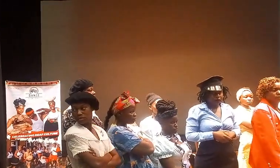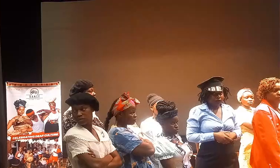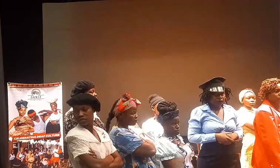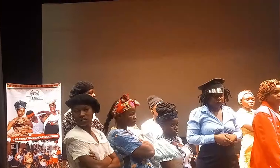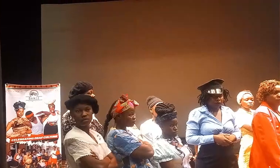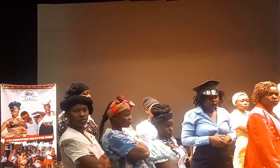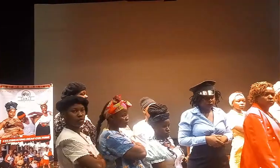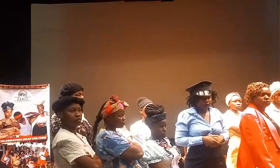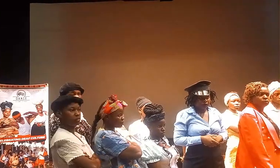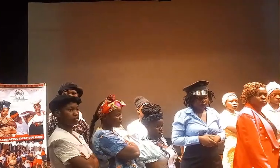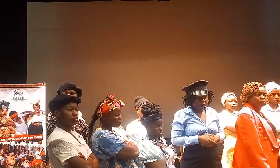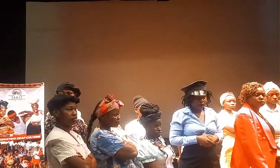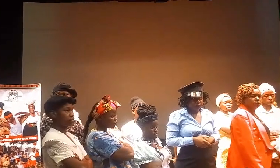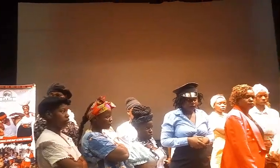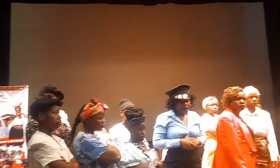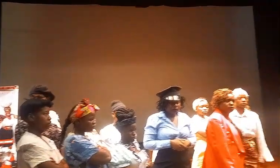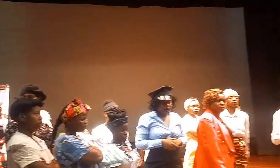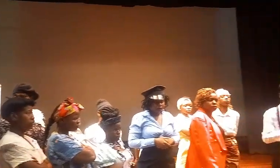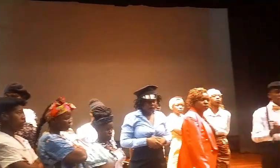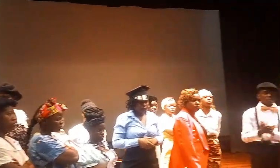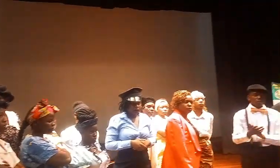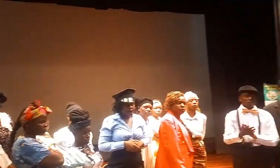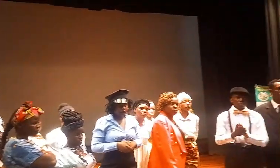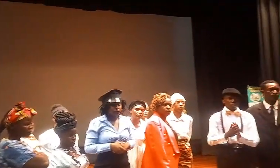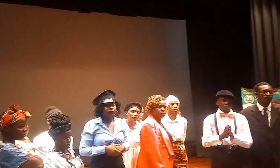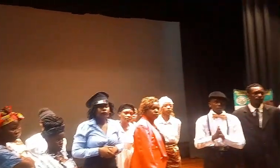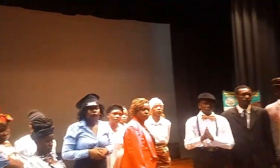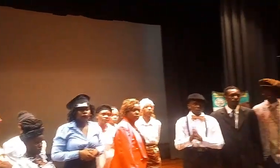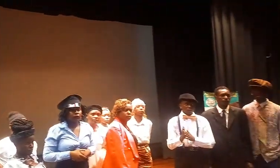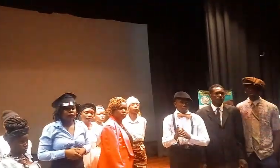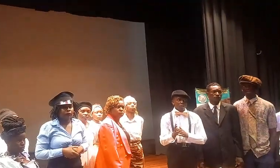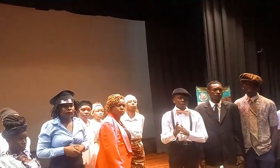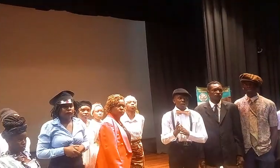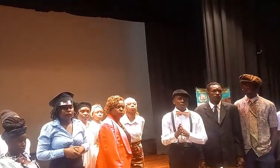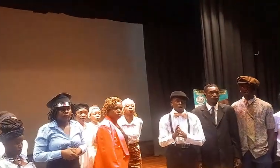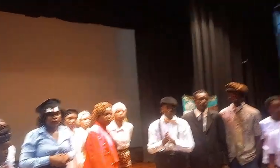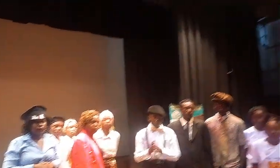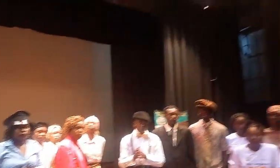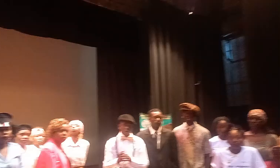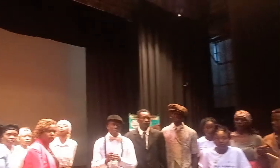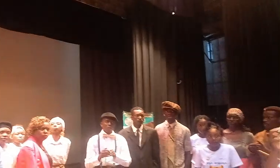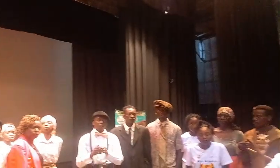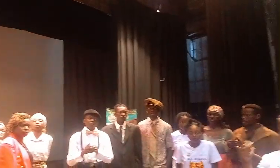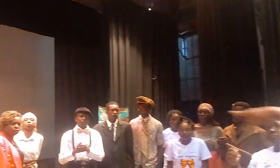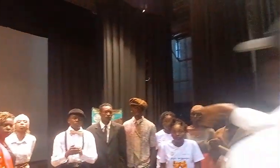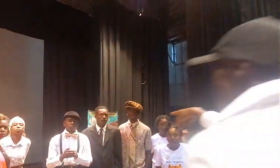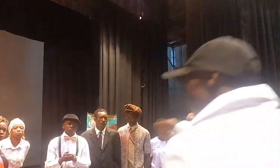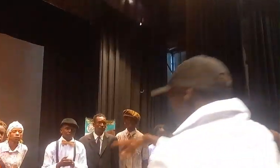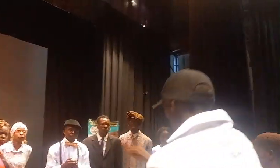marketing. Ngale wa marketing. Kule stage, so police le faka. Ufetha fetha.